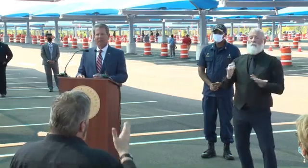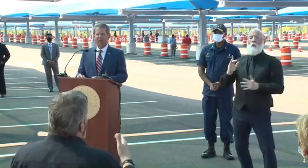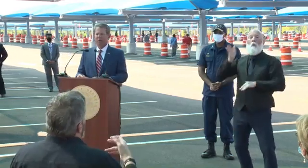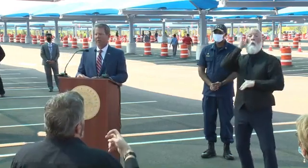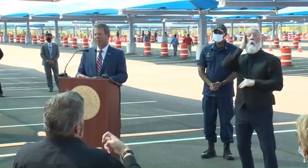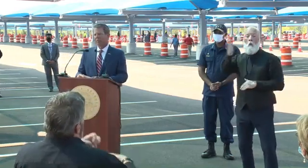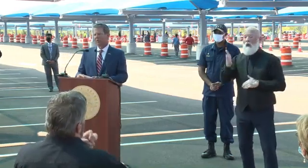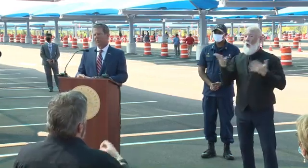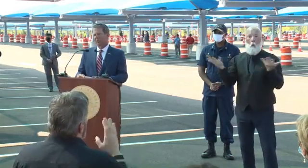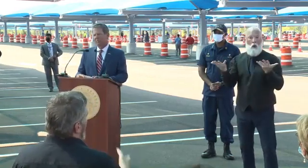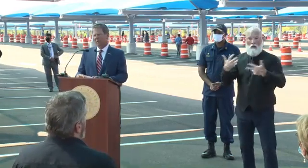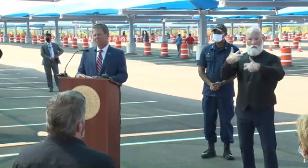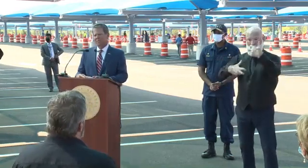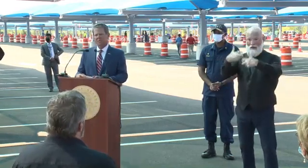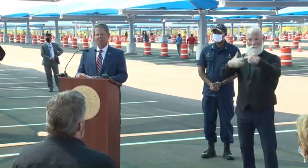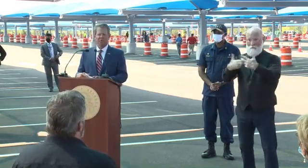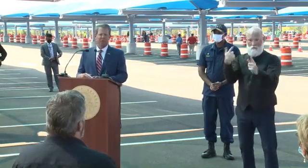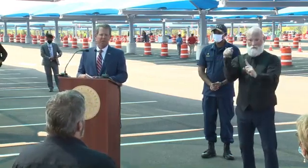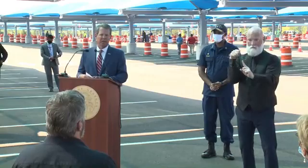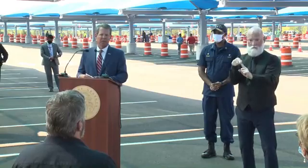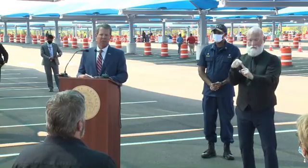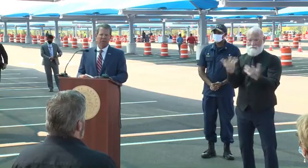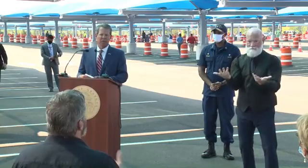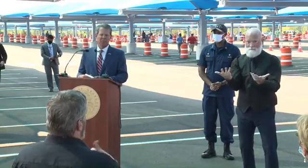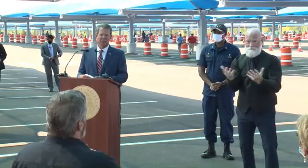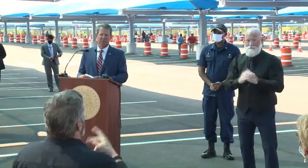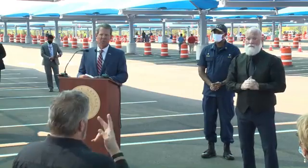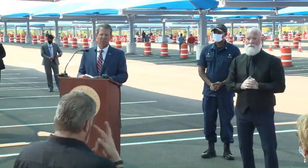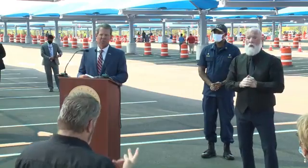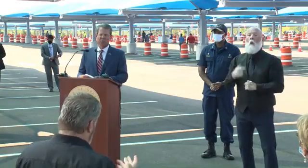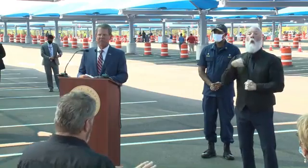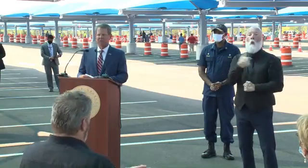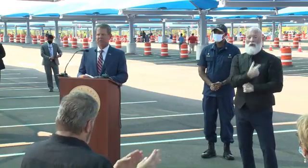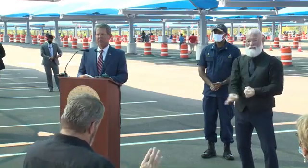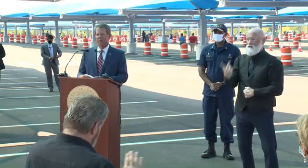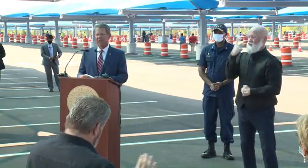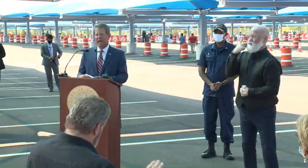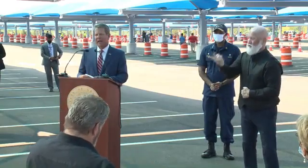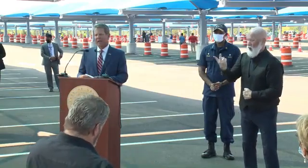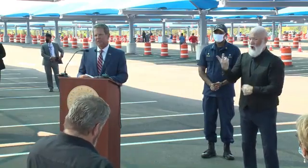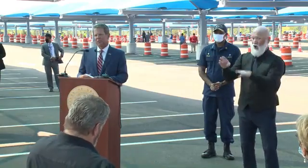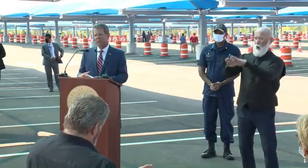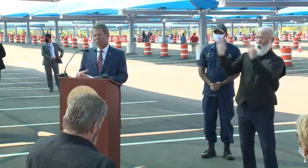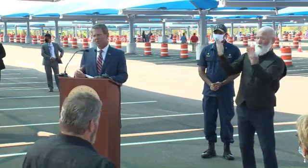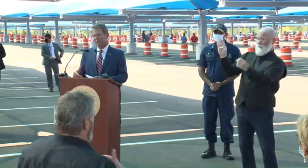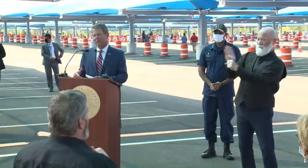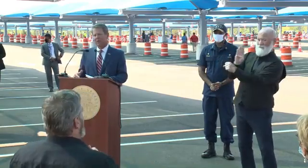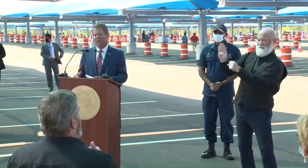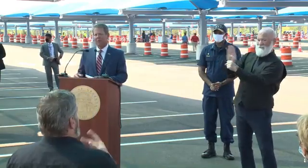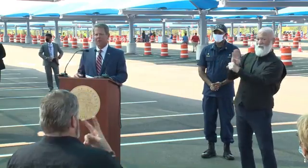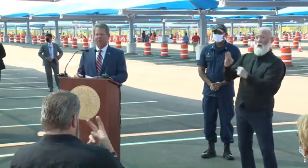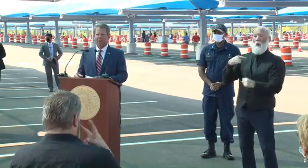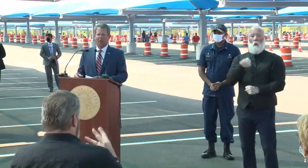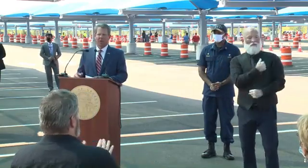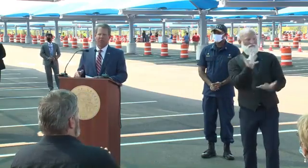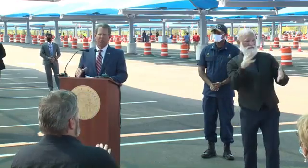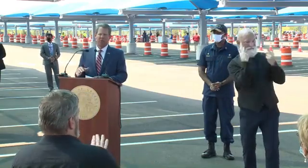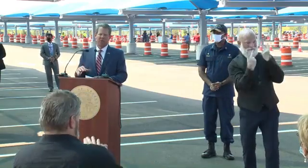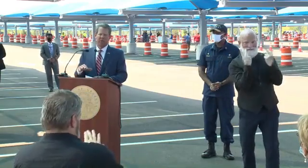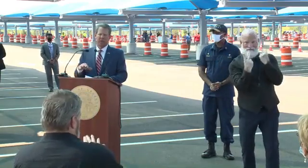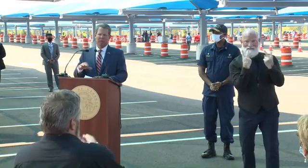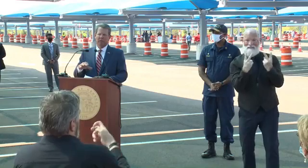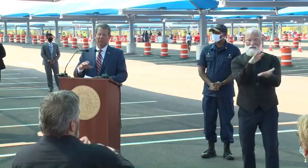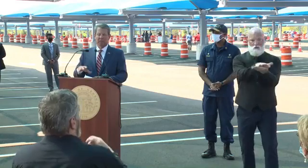We saw that when we opened businesses. We're seeing that when we open schools. We've given them guidance. We've worked with them